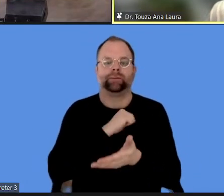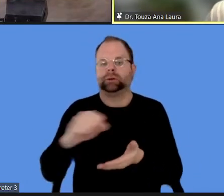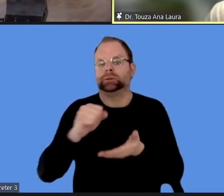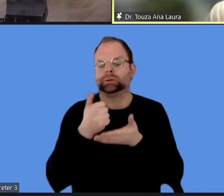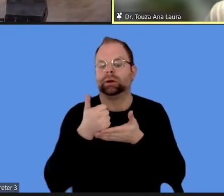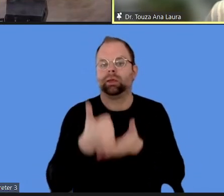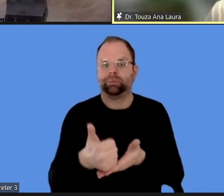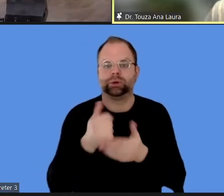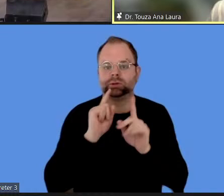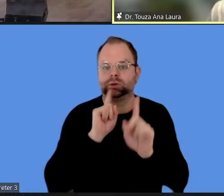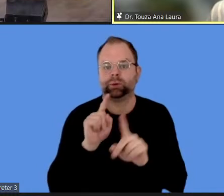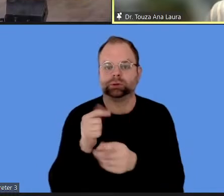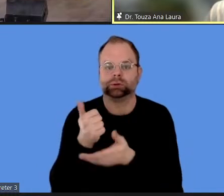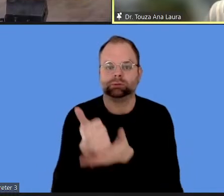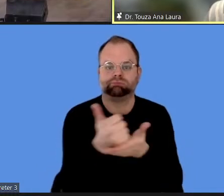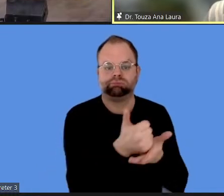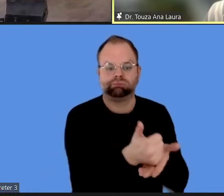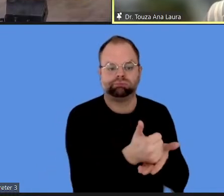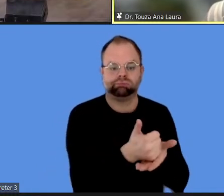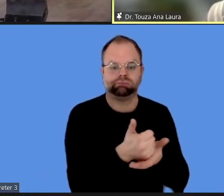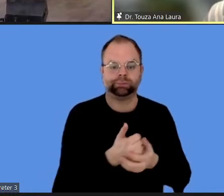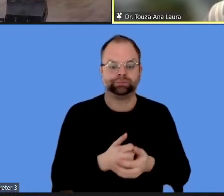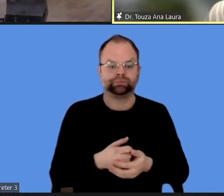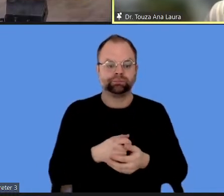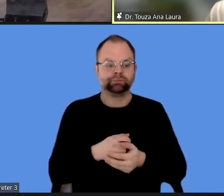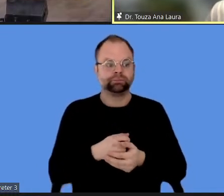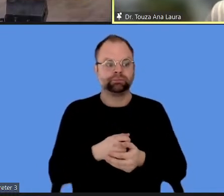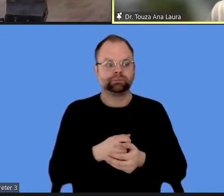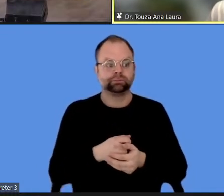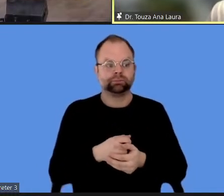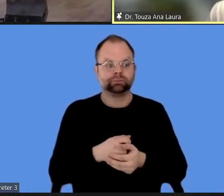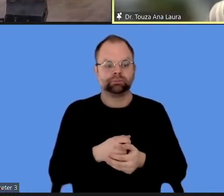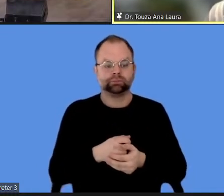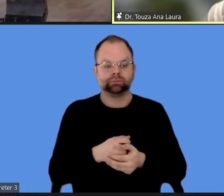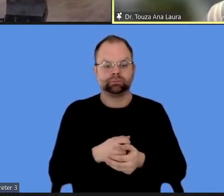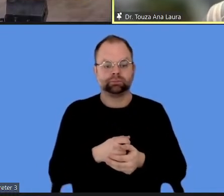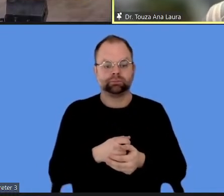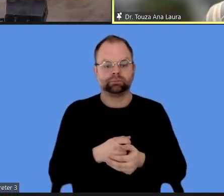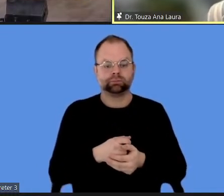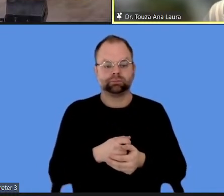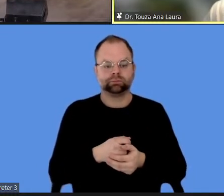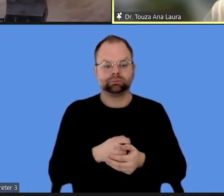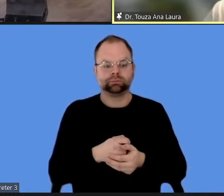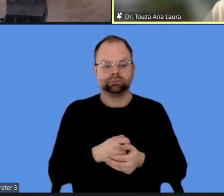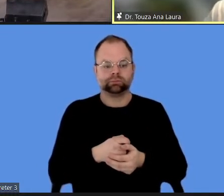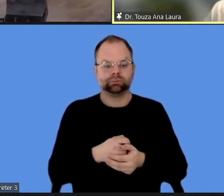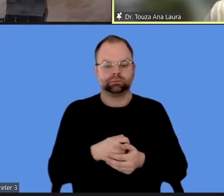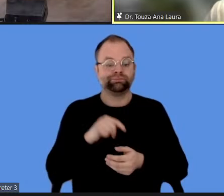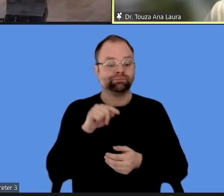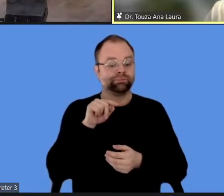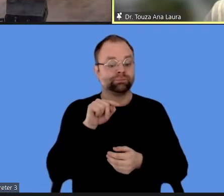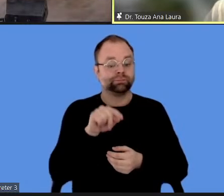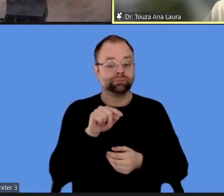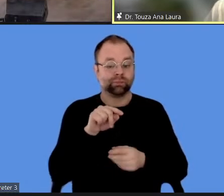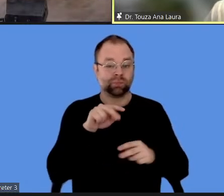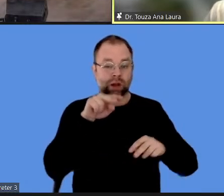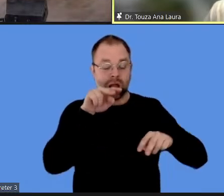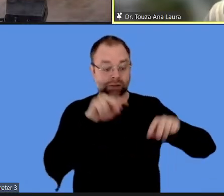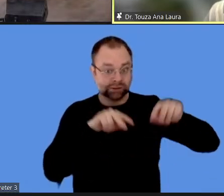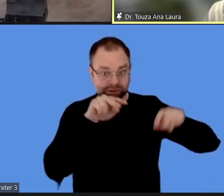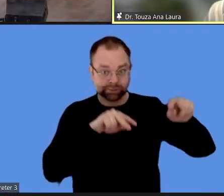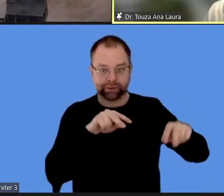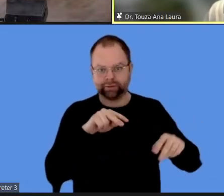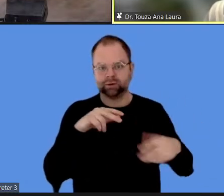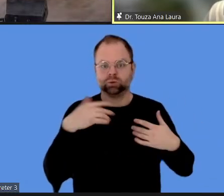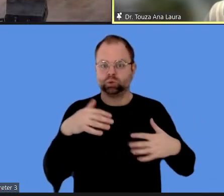situ different tools to understand and monitor the changes, and try. I mean, it's